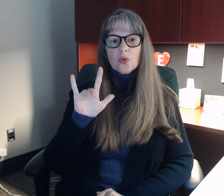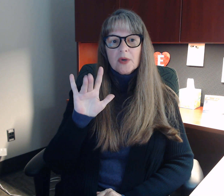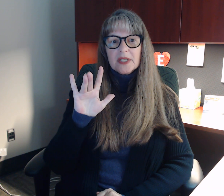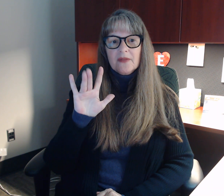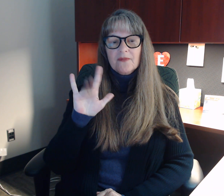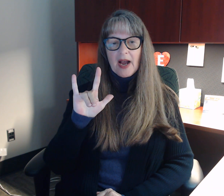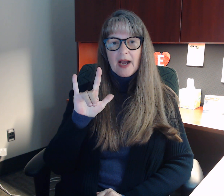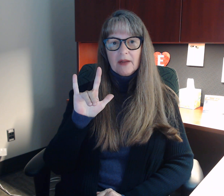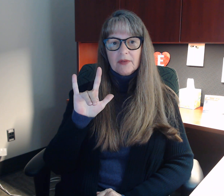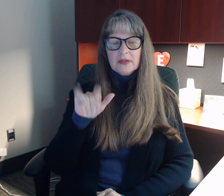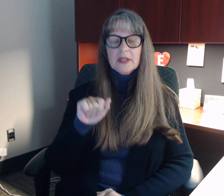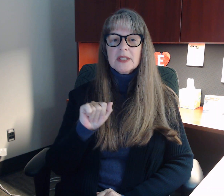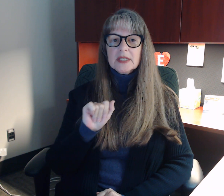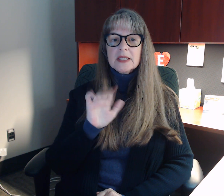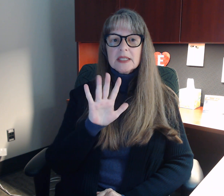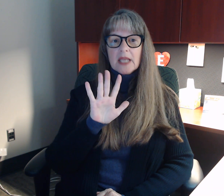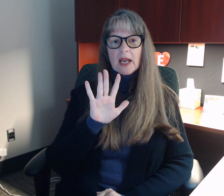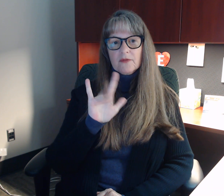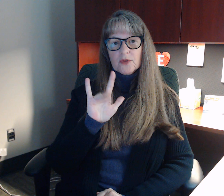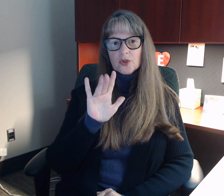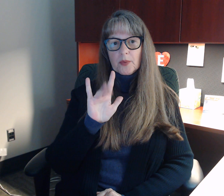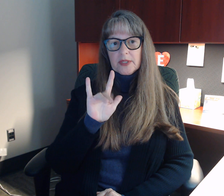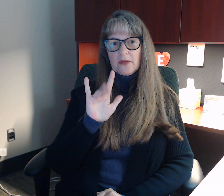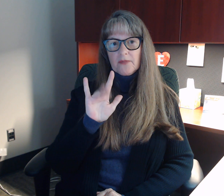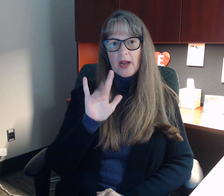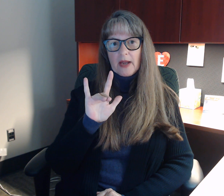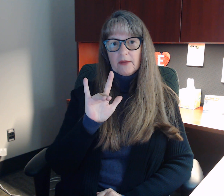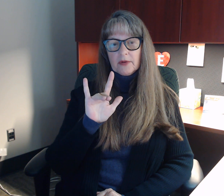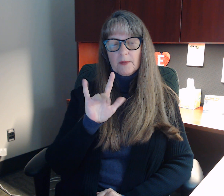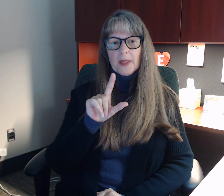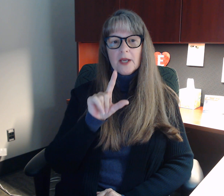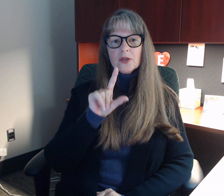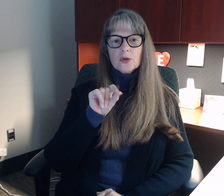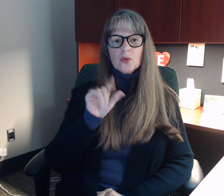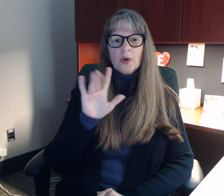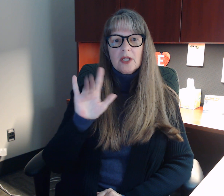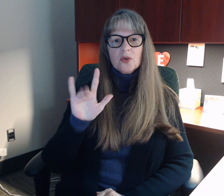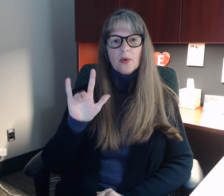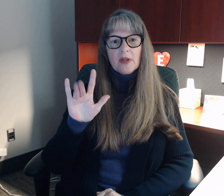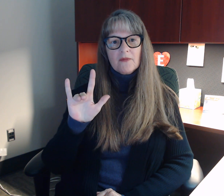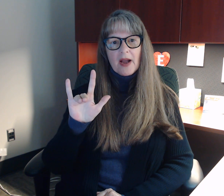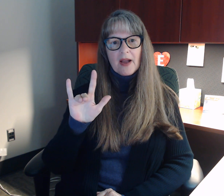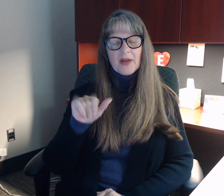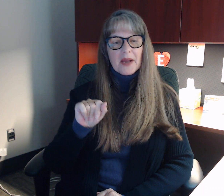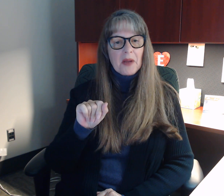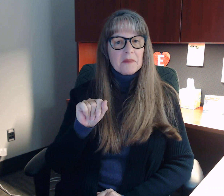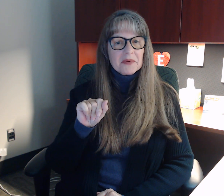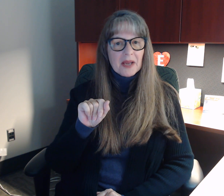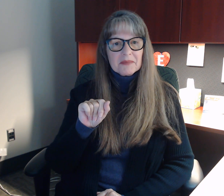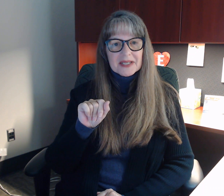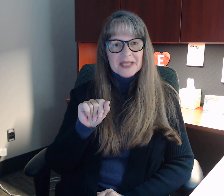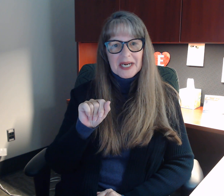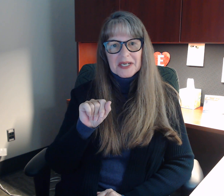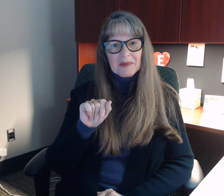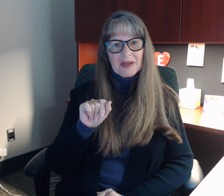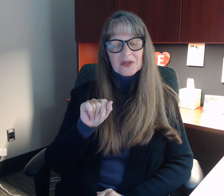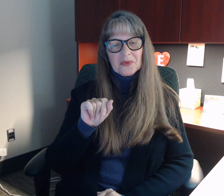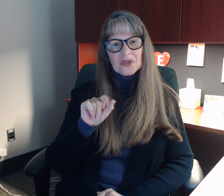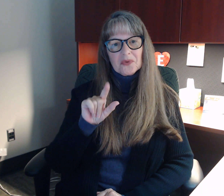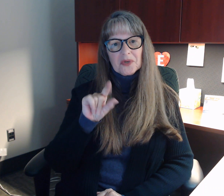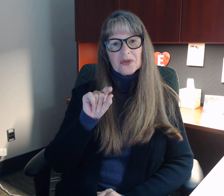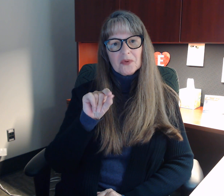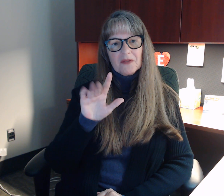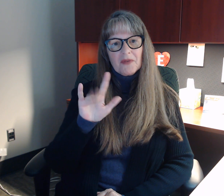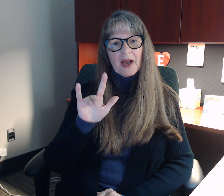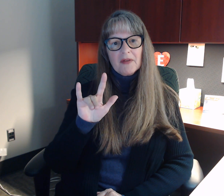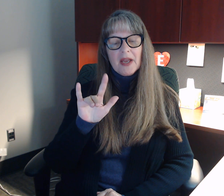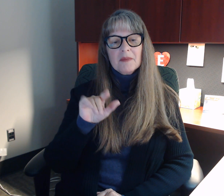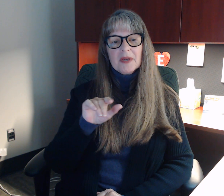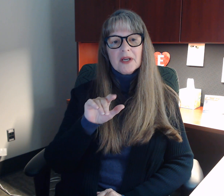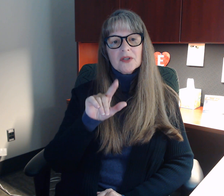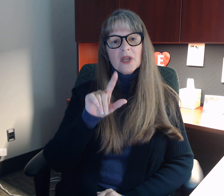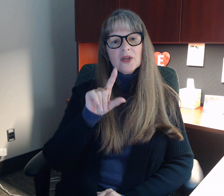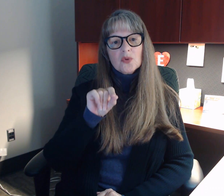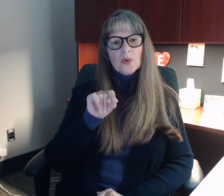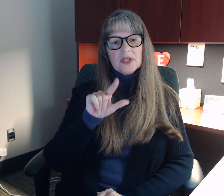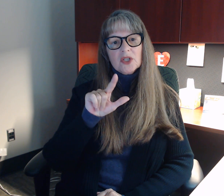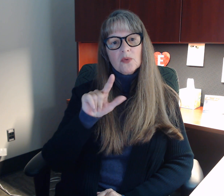2025. This is the sign for 25. So 2025, I'm excited about doing 2025 because